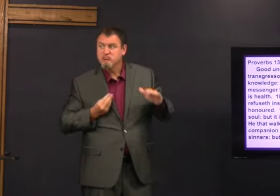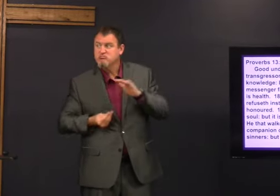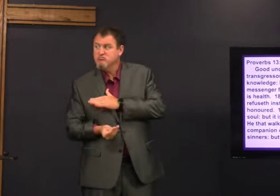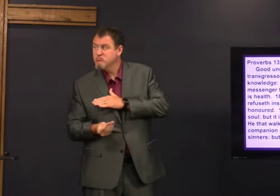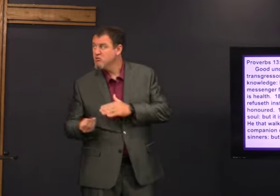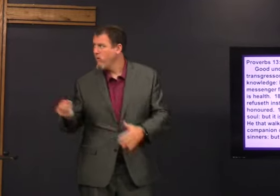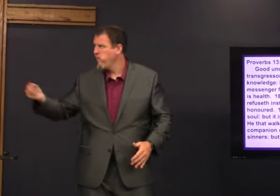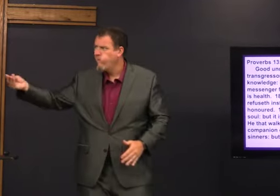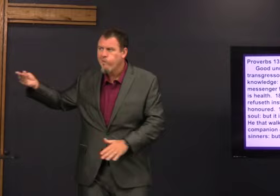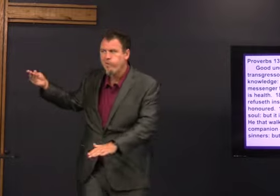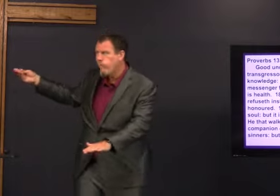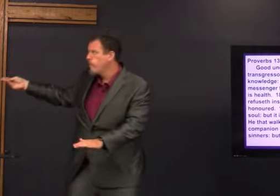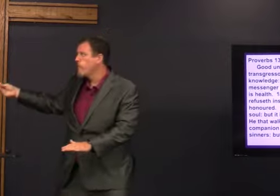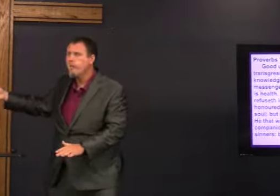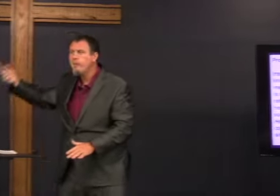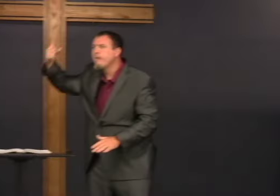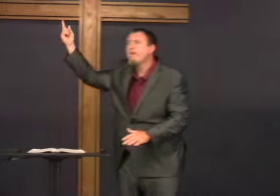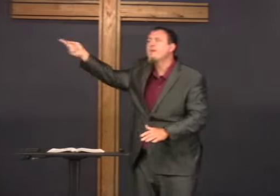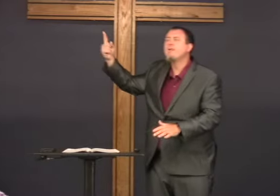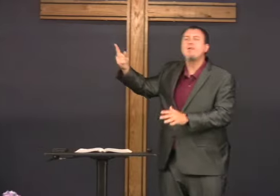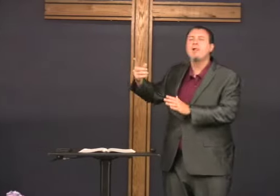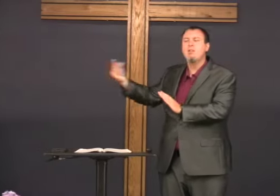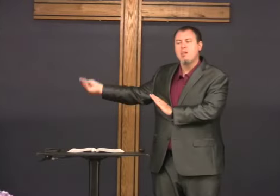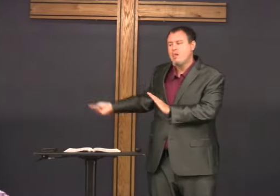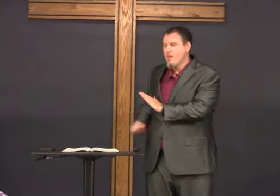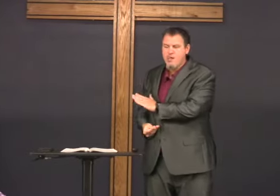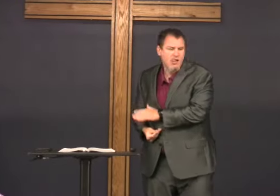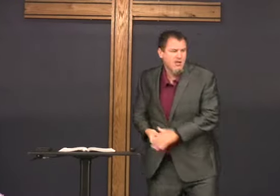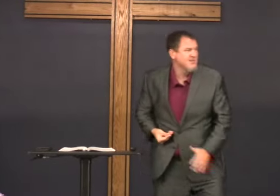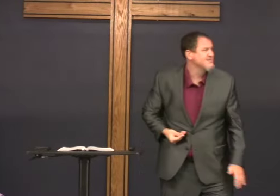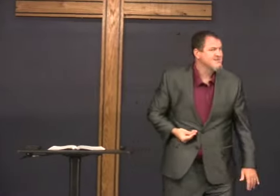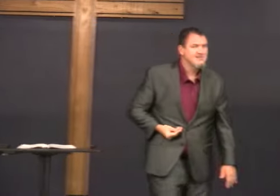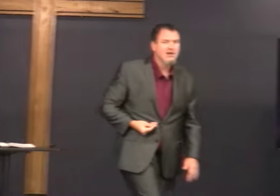And if I go there bribing,